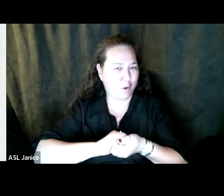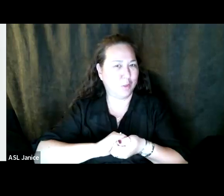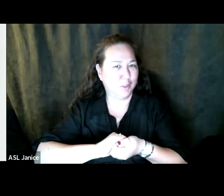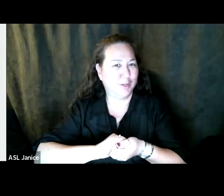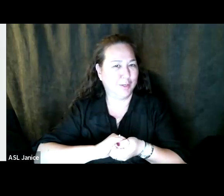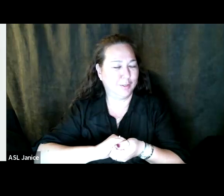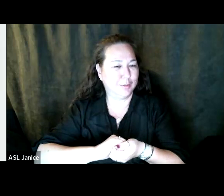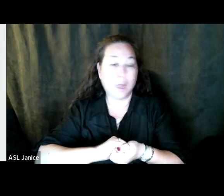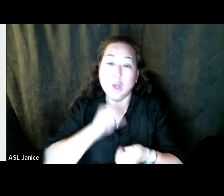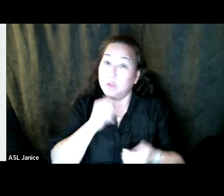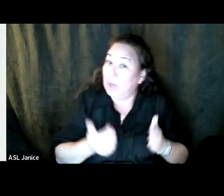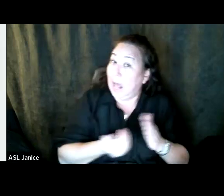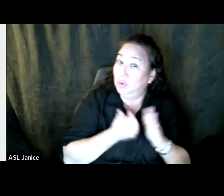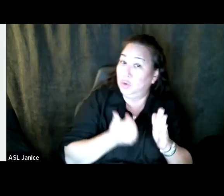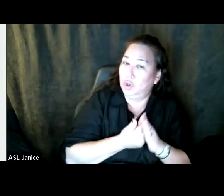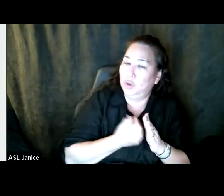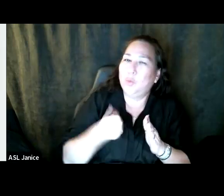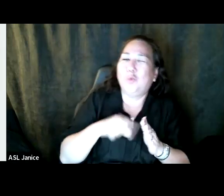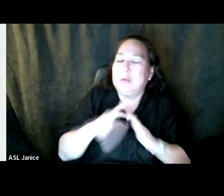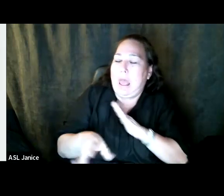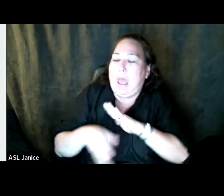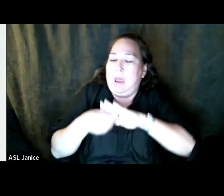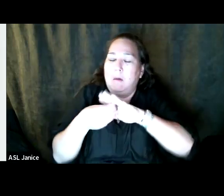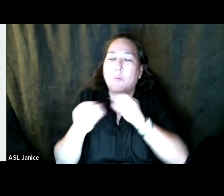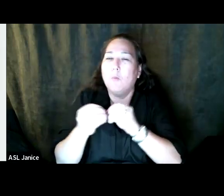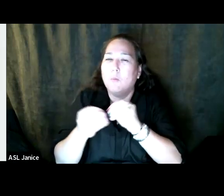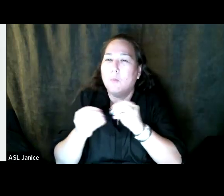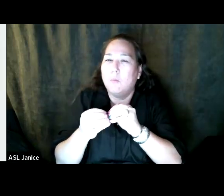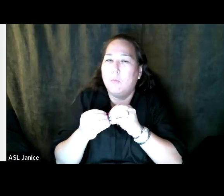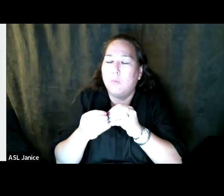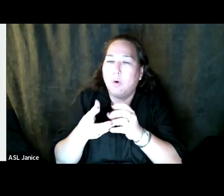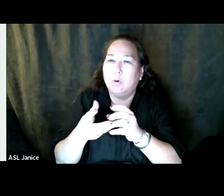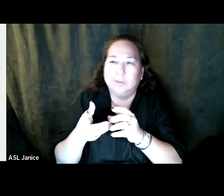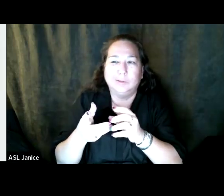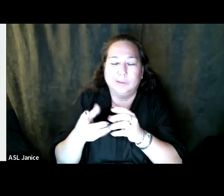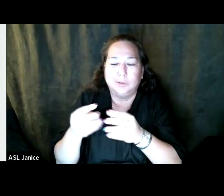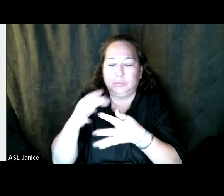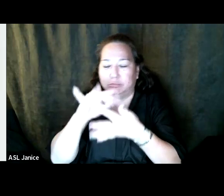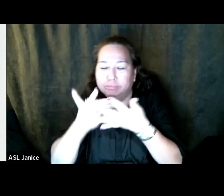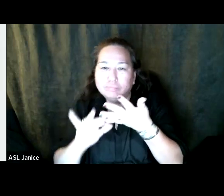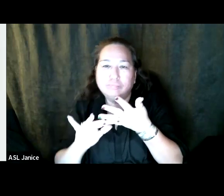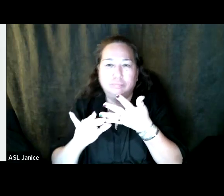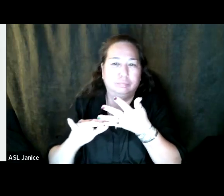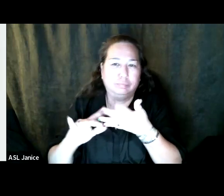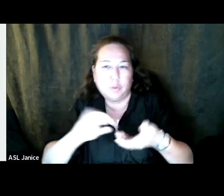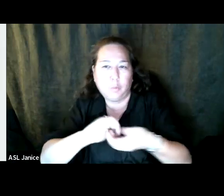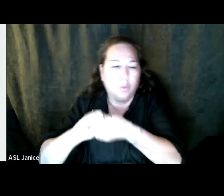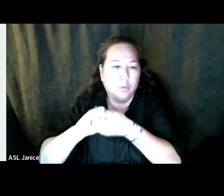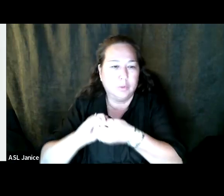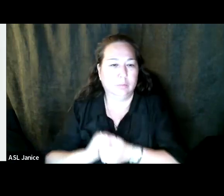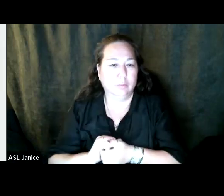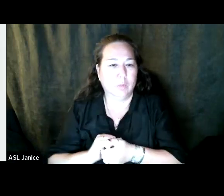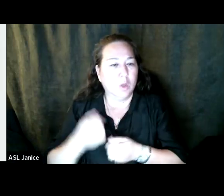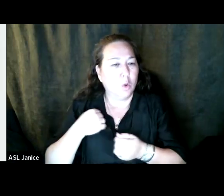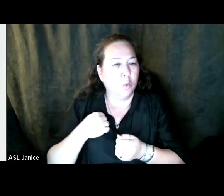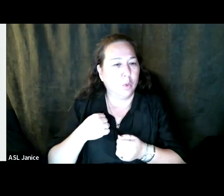us, but we're just expanding. We are really looking at early college and acceleration to